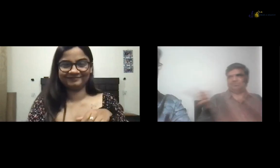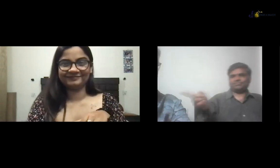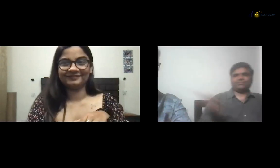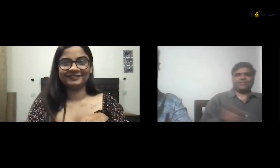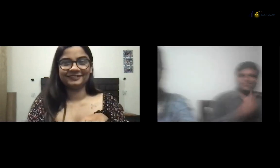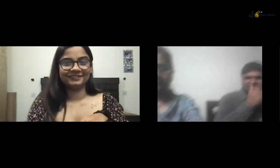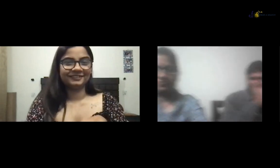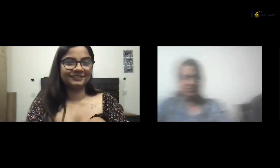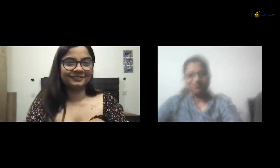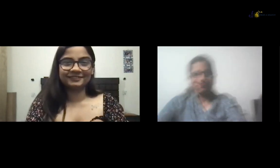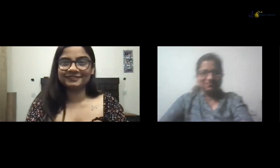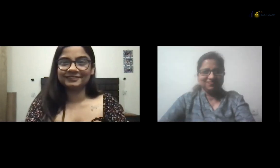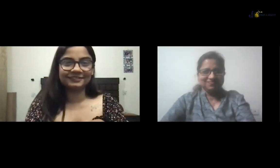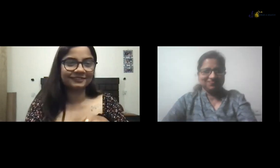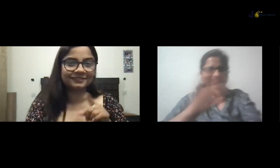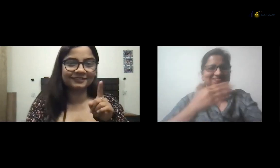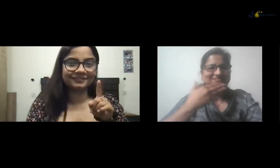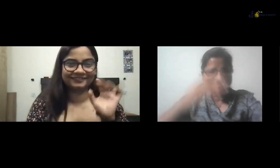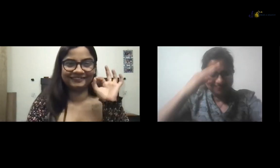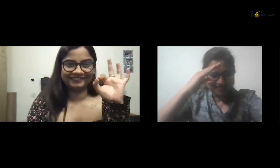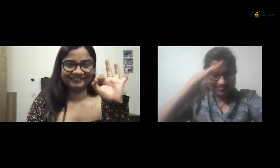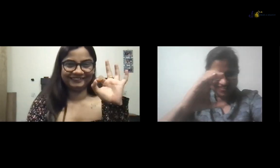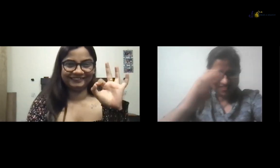I would like to say. Yeah, Reena would like to add.